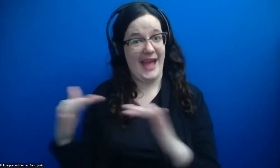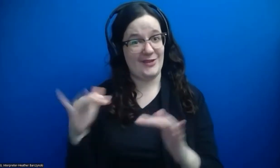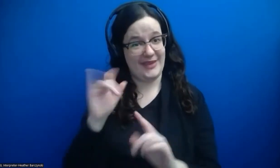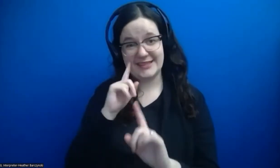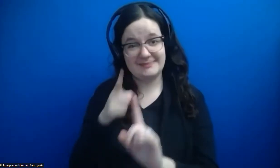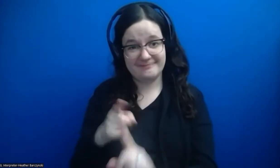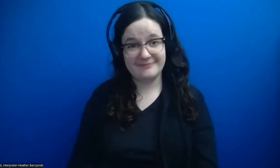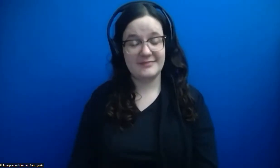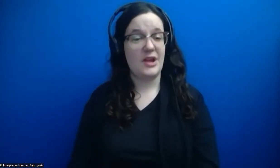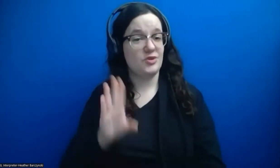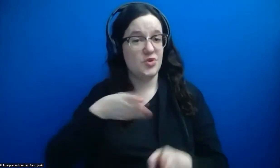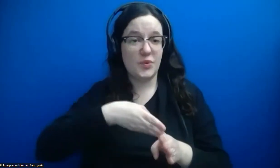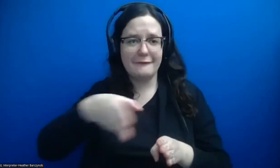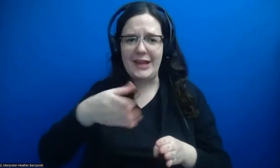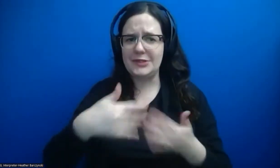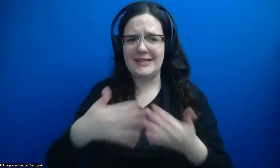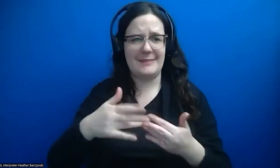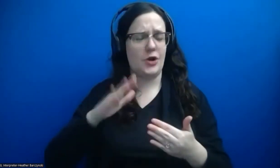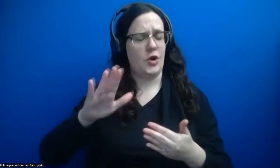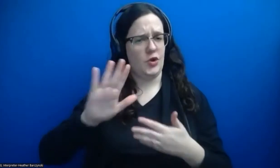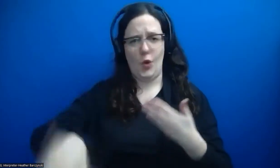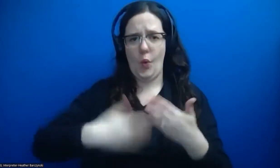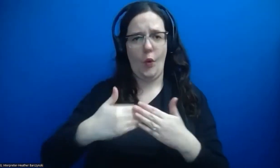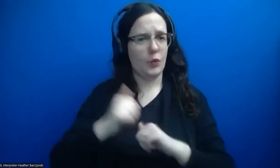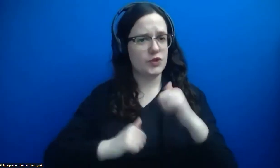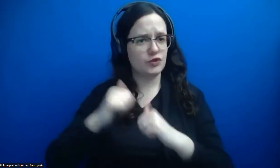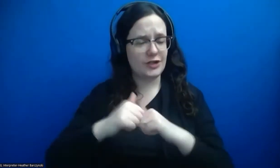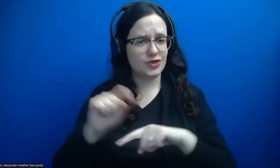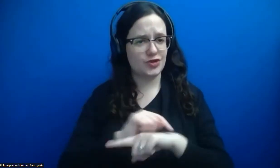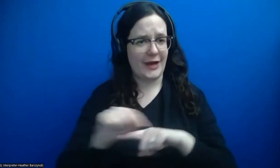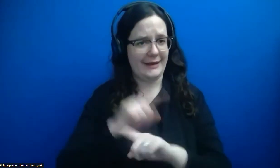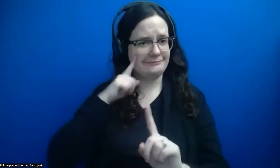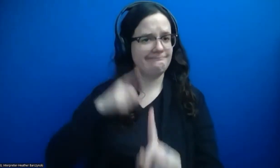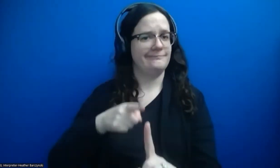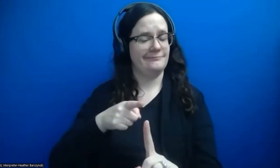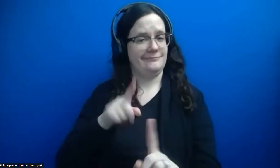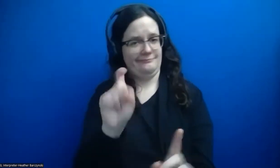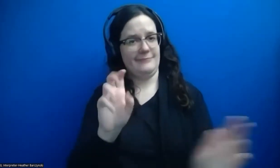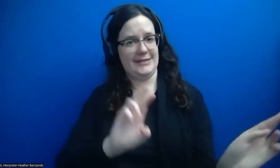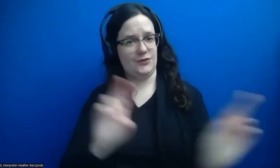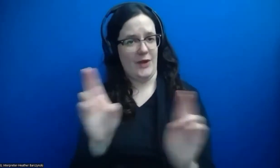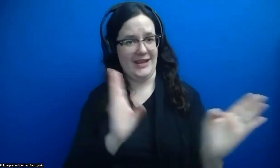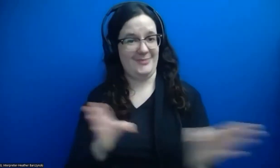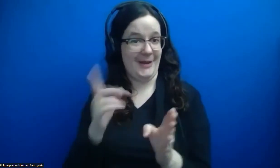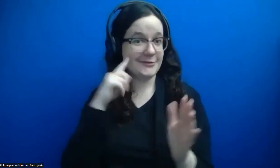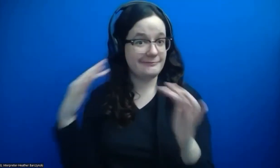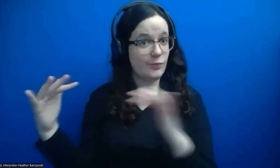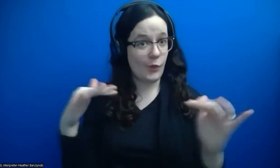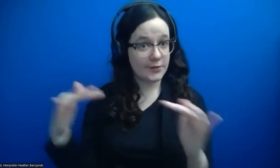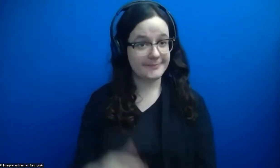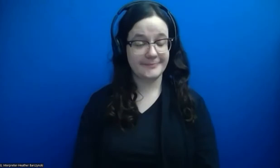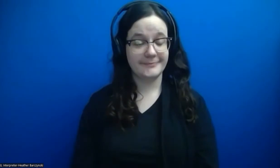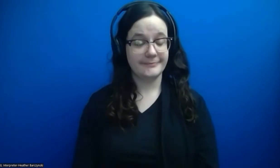matter what your field is, your entire structure around training is to be prepared in the event of war.